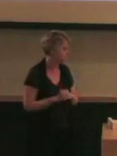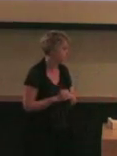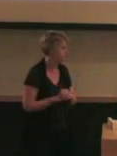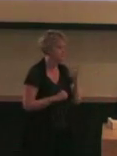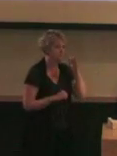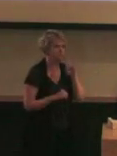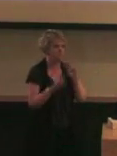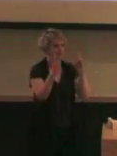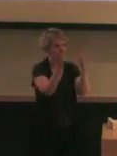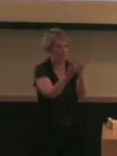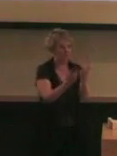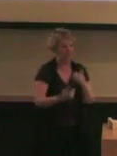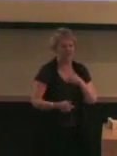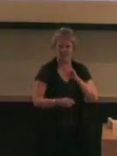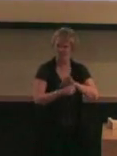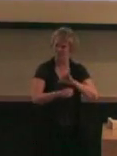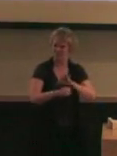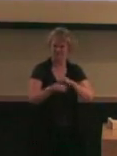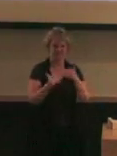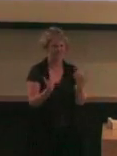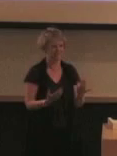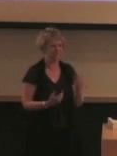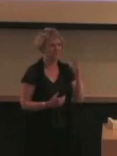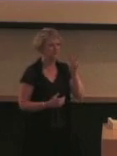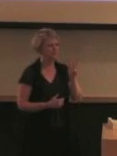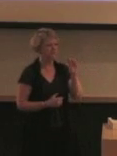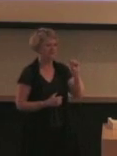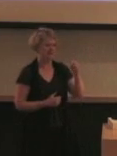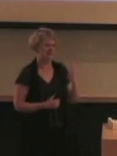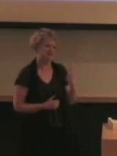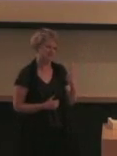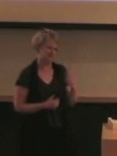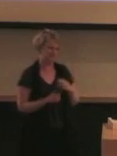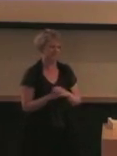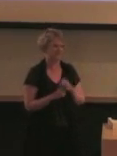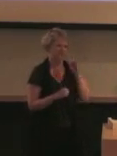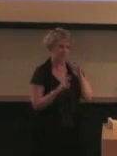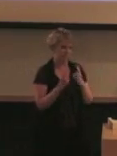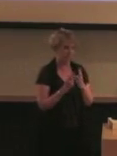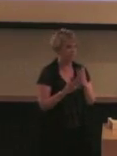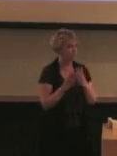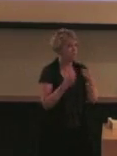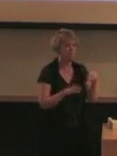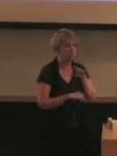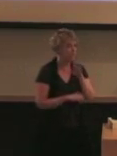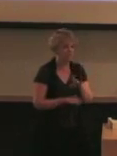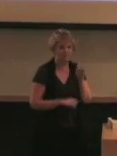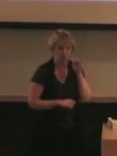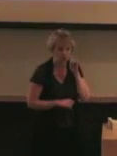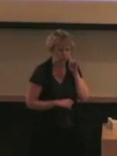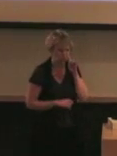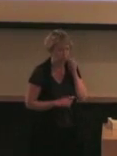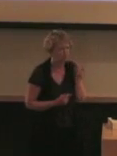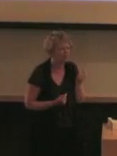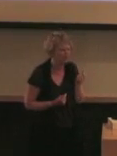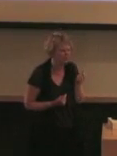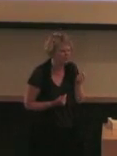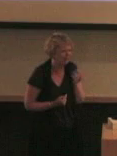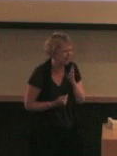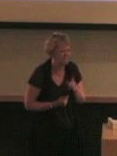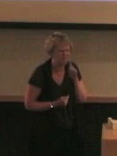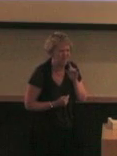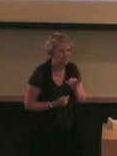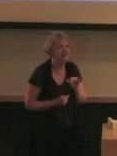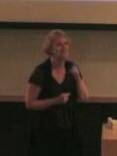The deaf unit, where I work, Worcester State Hospital. Some of you have never heard of this place. And